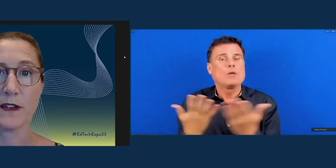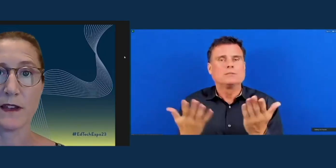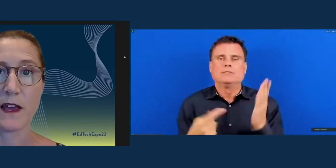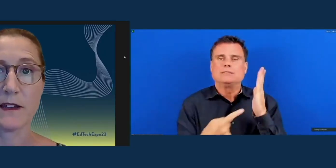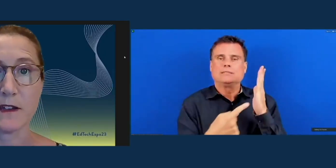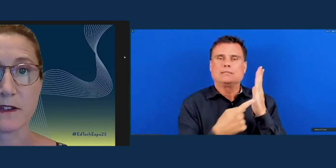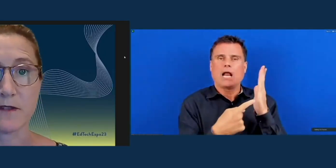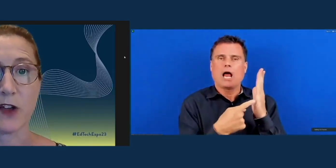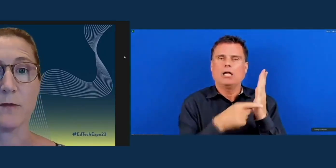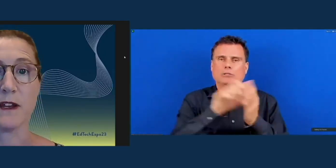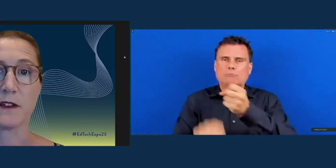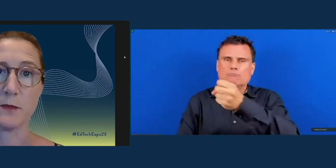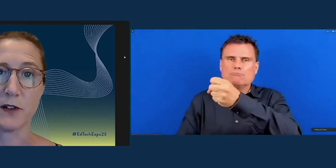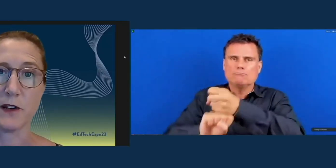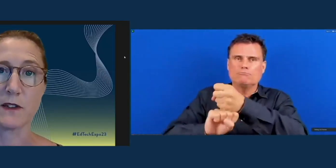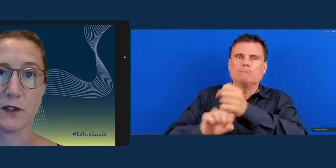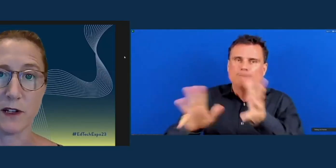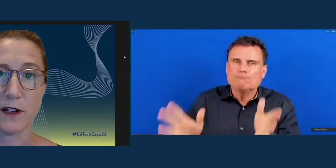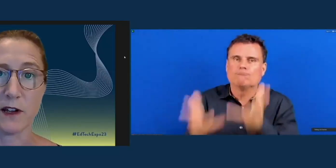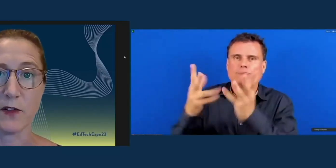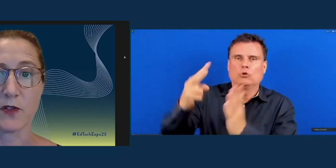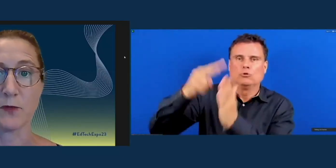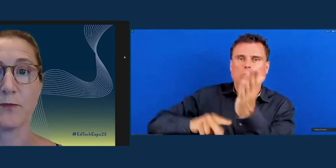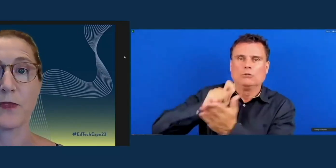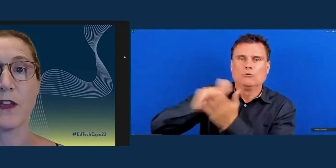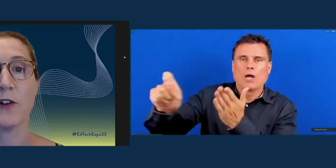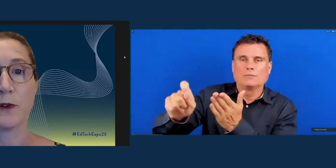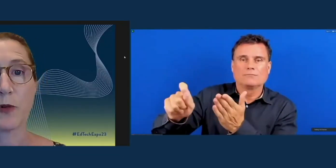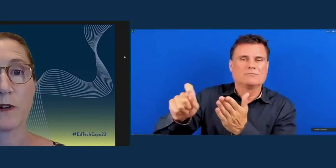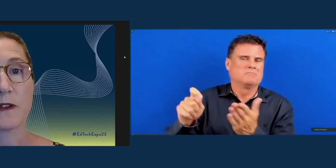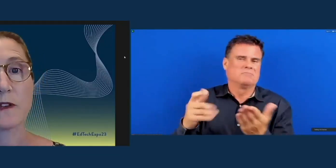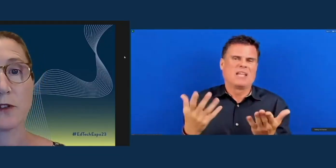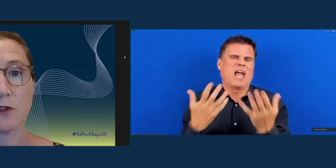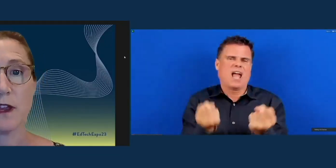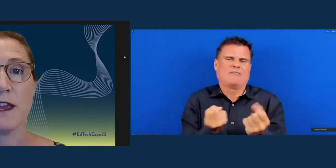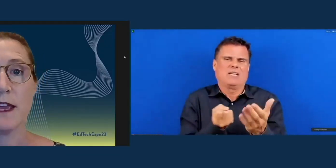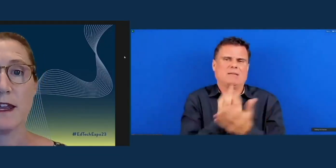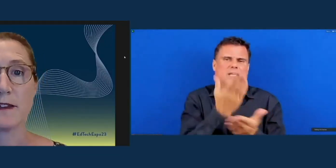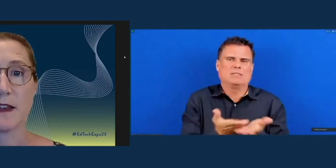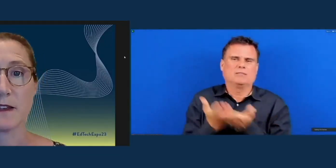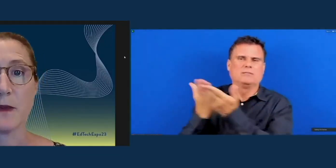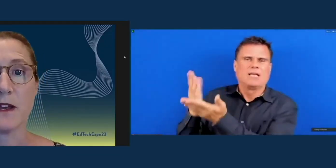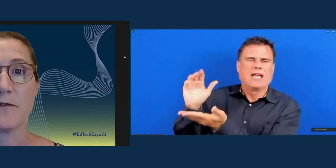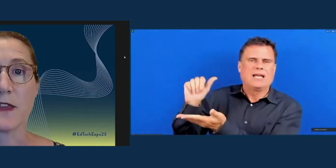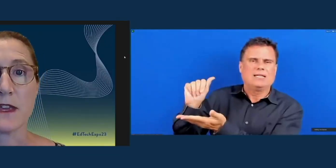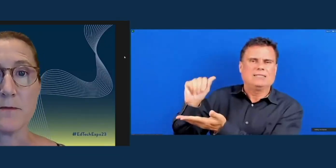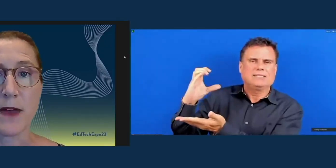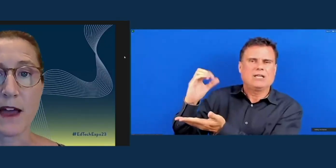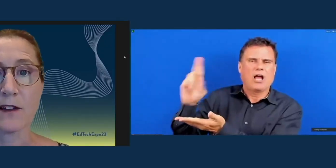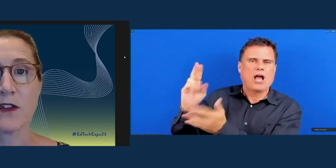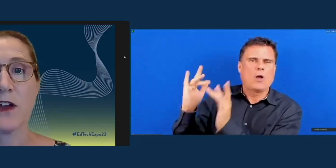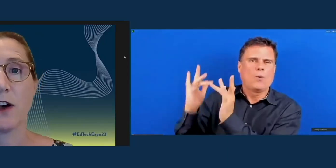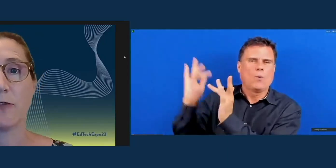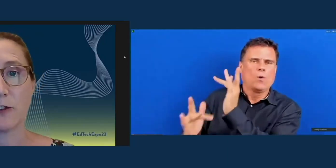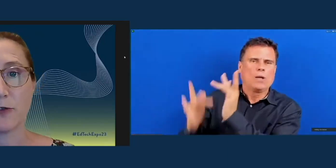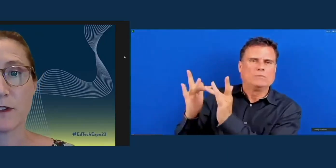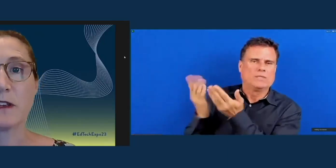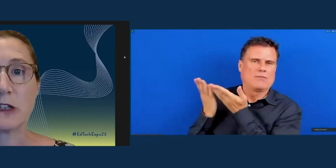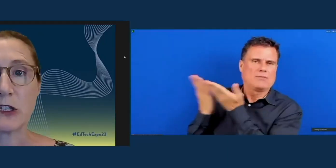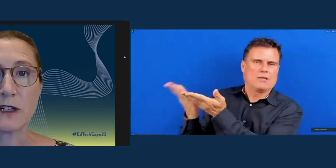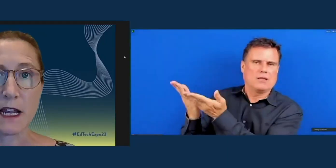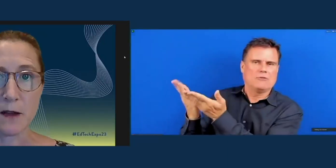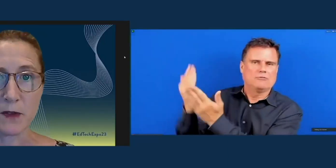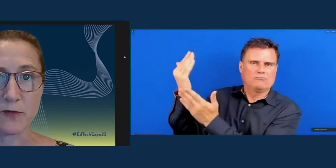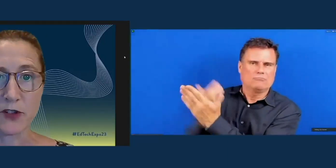and USAID's Development Experience Clearinghouse. Reports include an assessment of the impact of